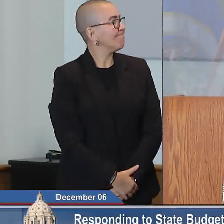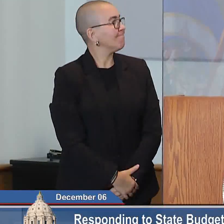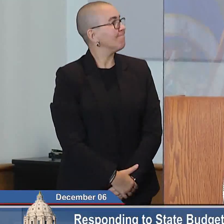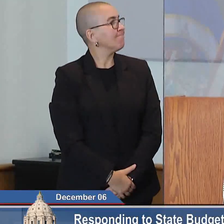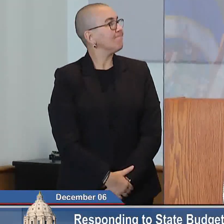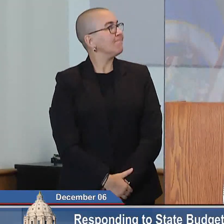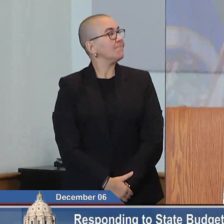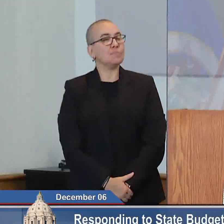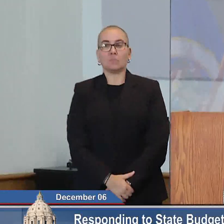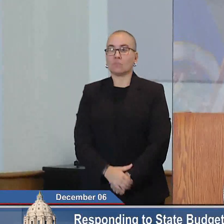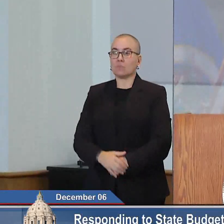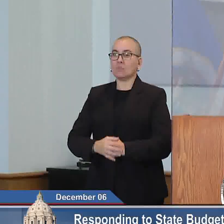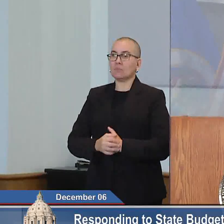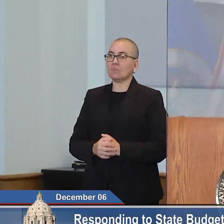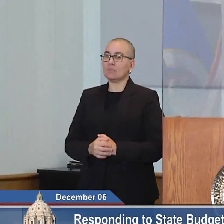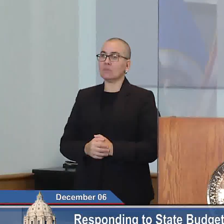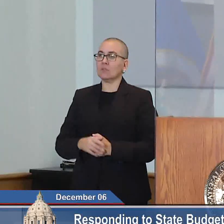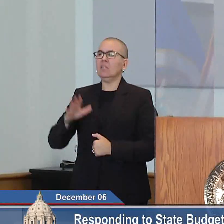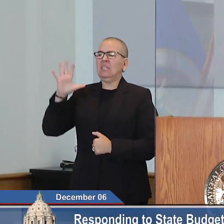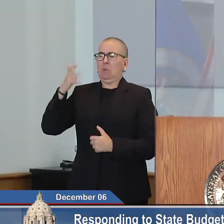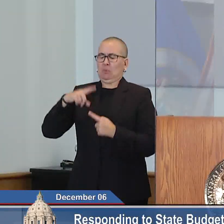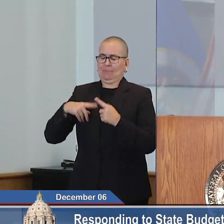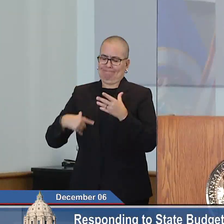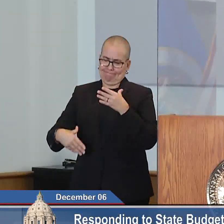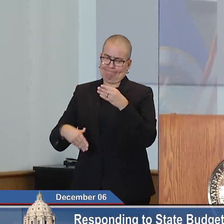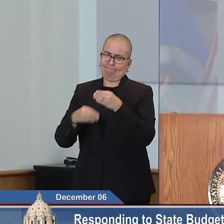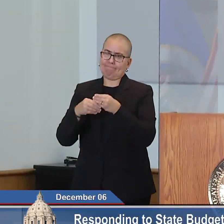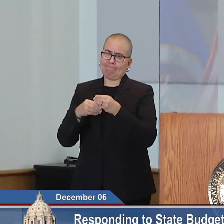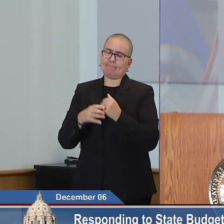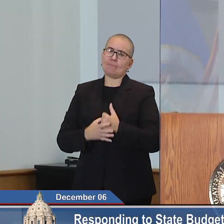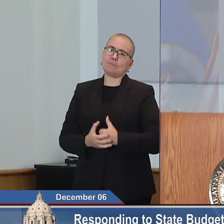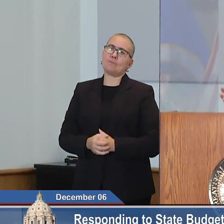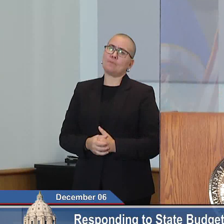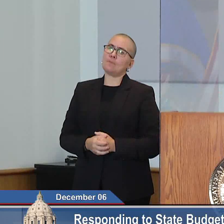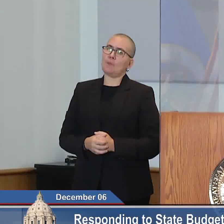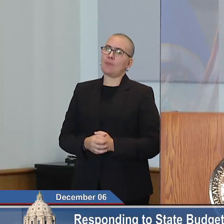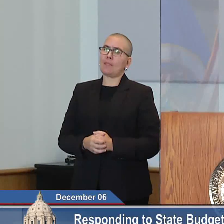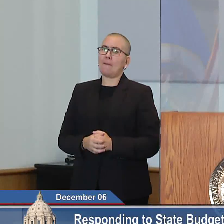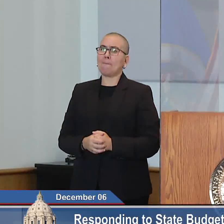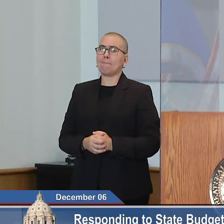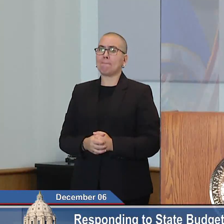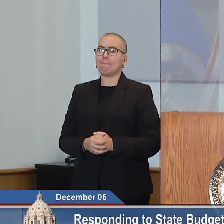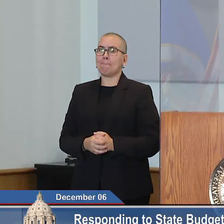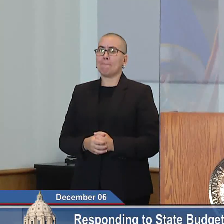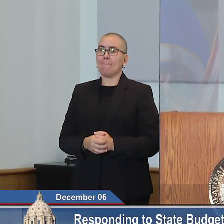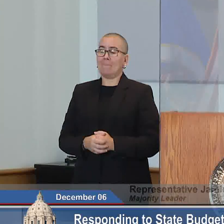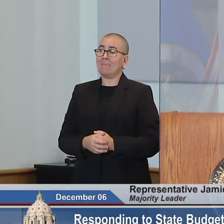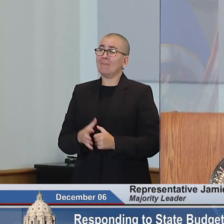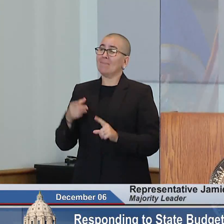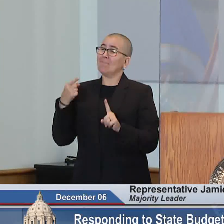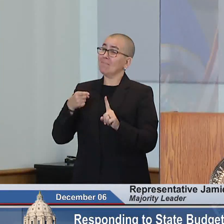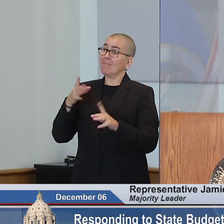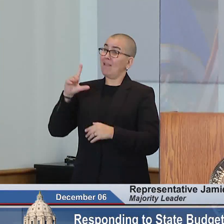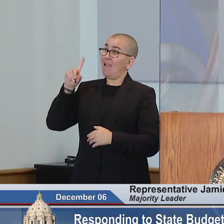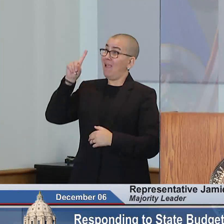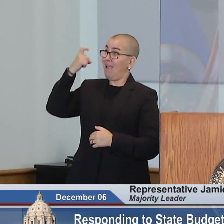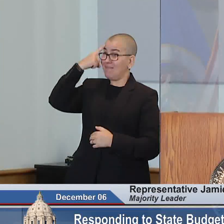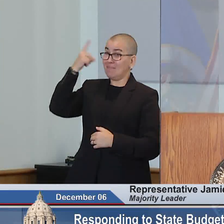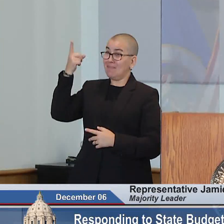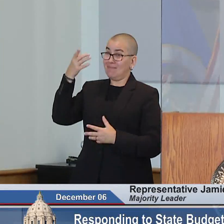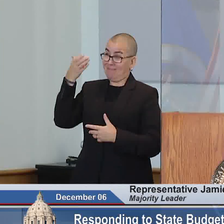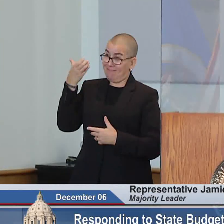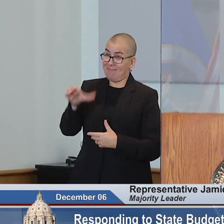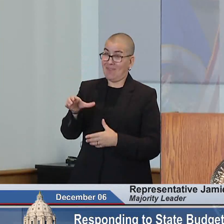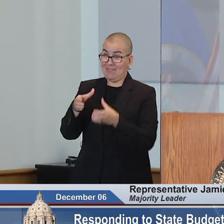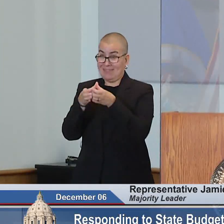I guess the only thing I'll add is that I think that divided government has forced an end-of-session, you know, everything in, high